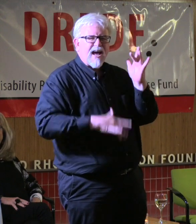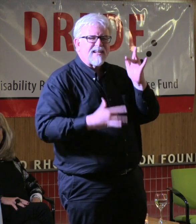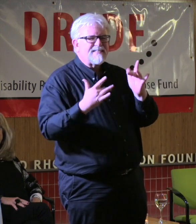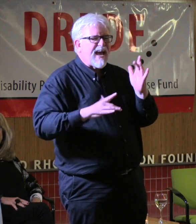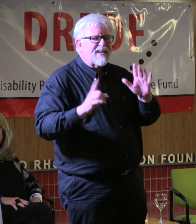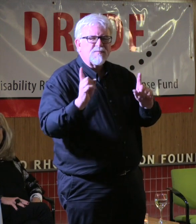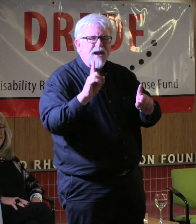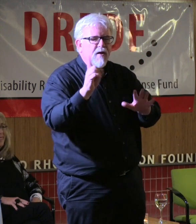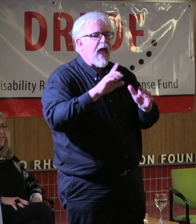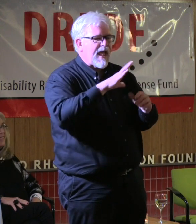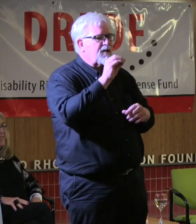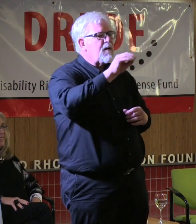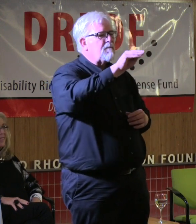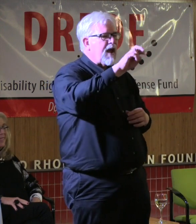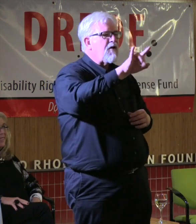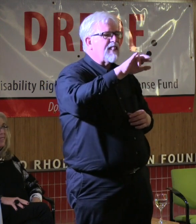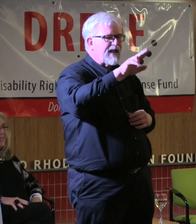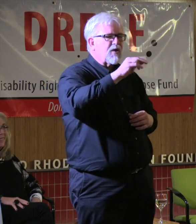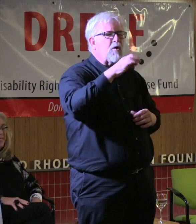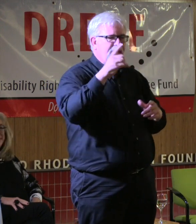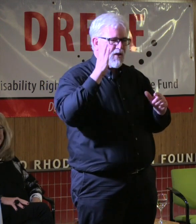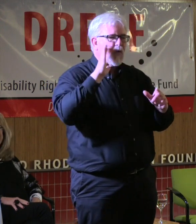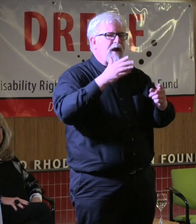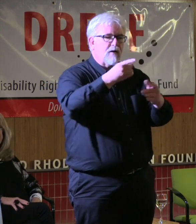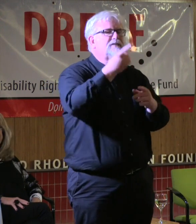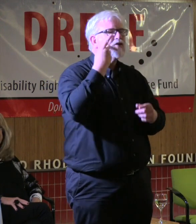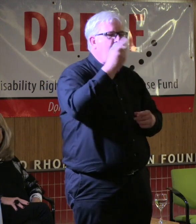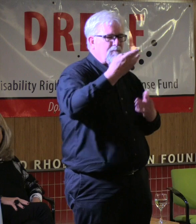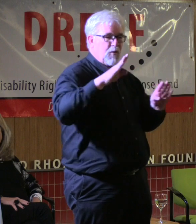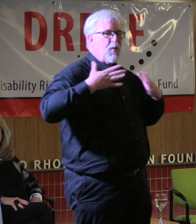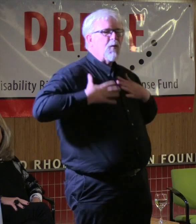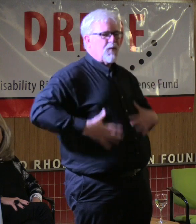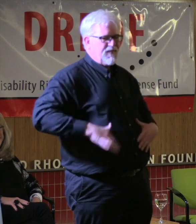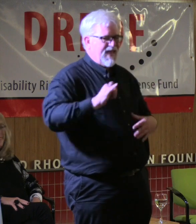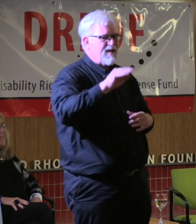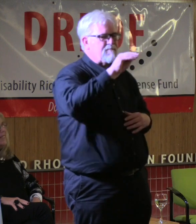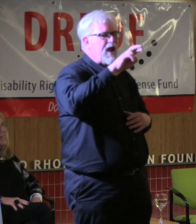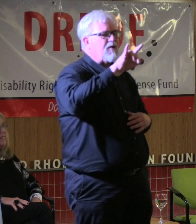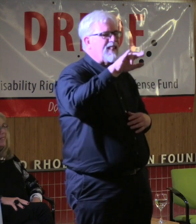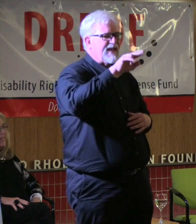and also Marilyn Golden. I know you're here because I saw you earlier.